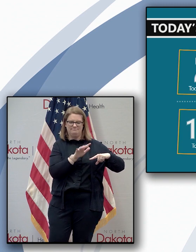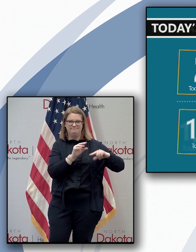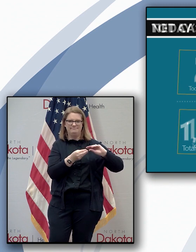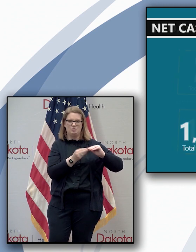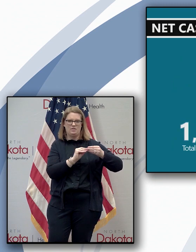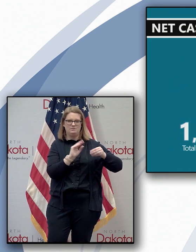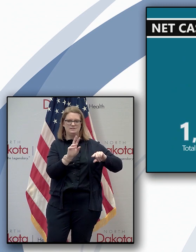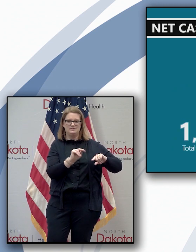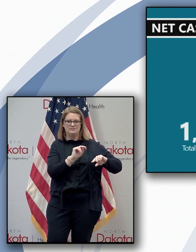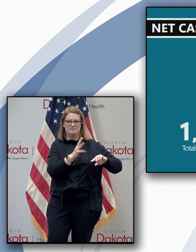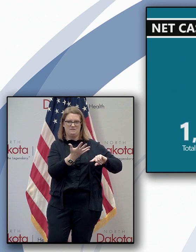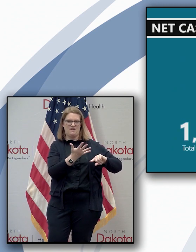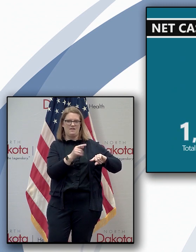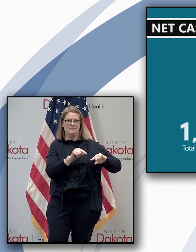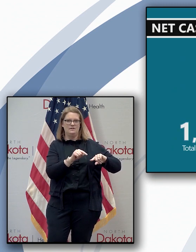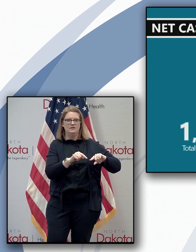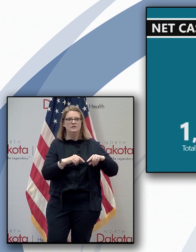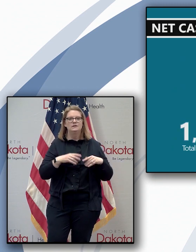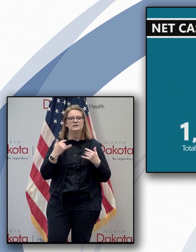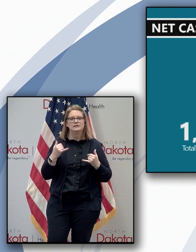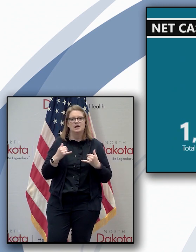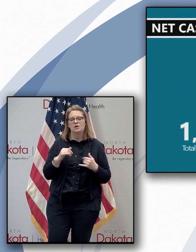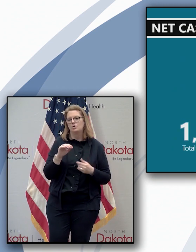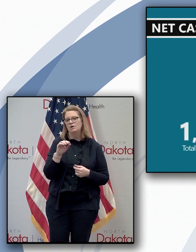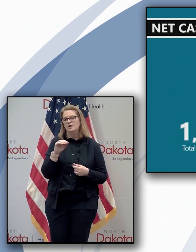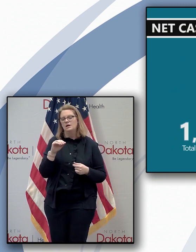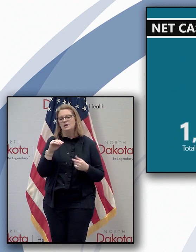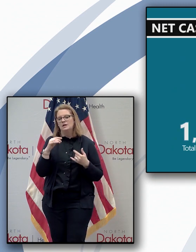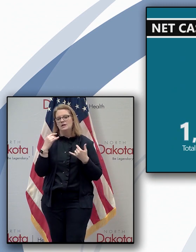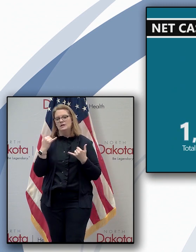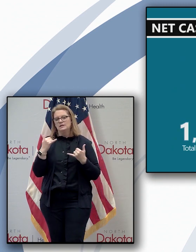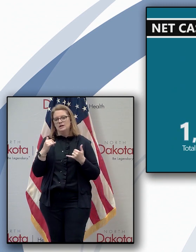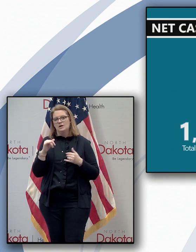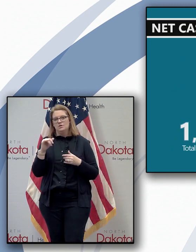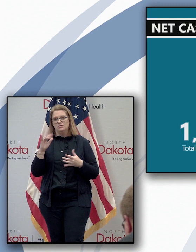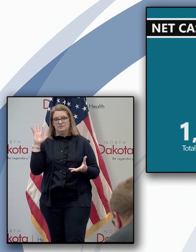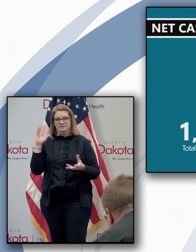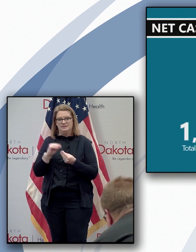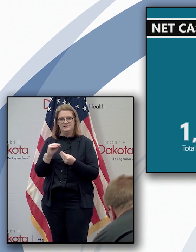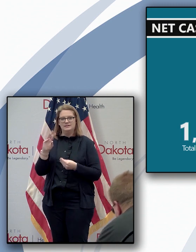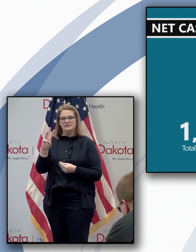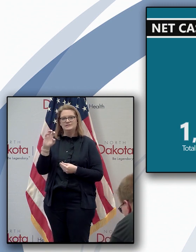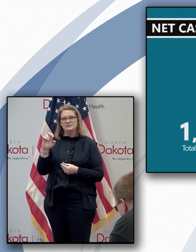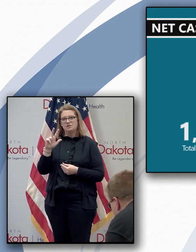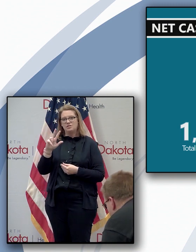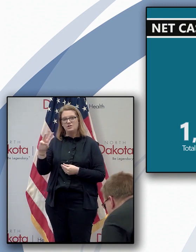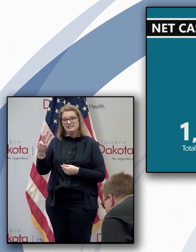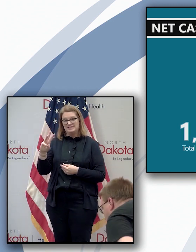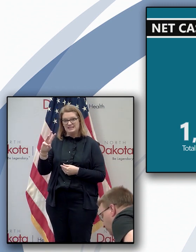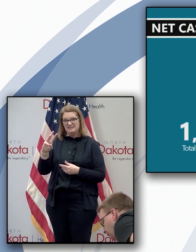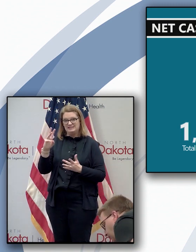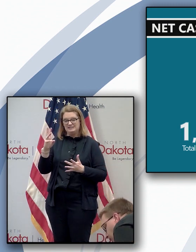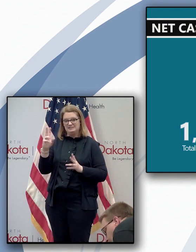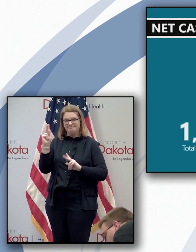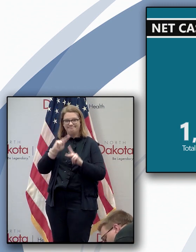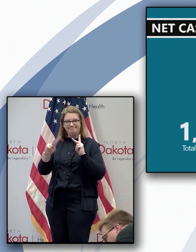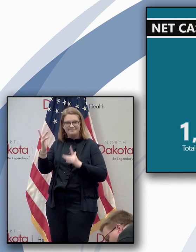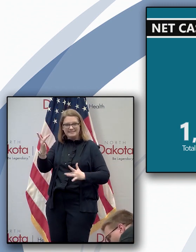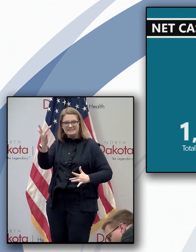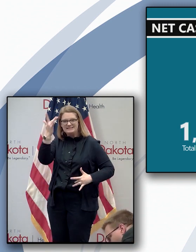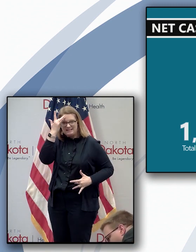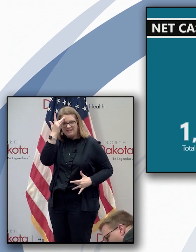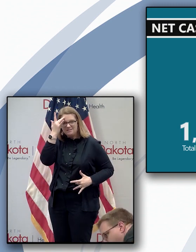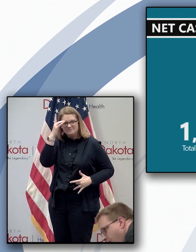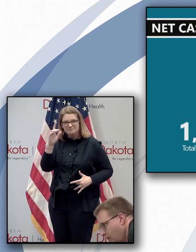next net case breakdown, again, we're now at 636 active